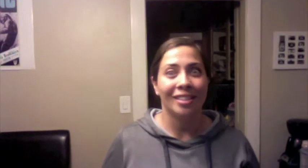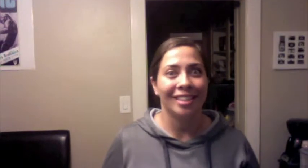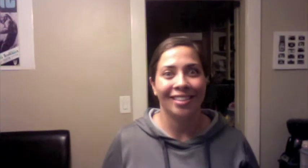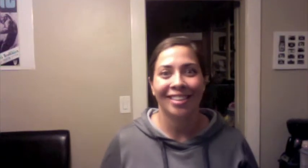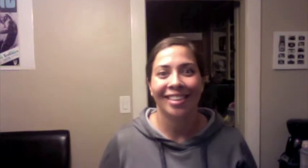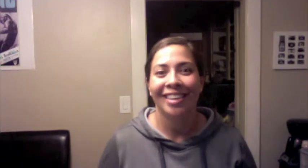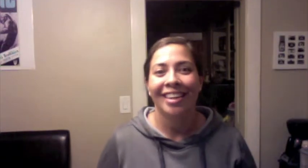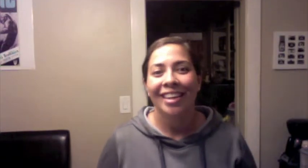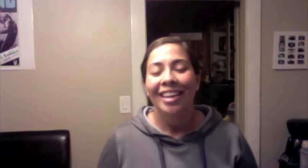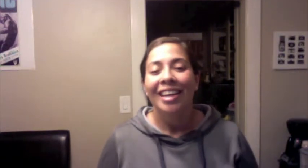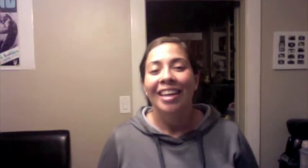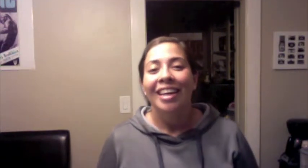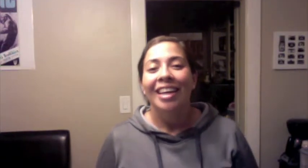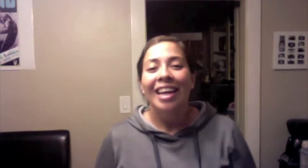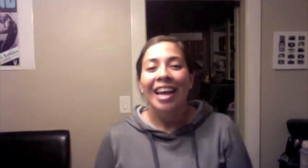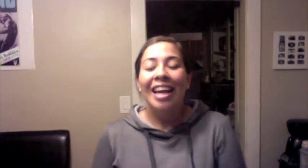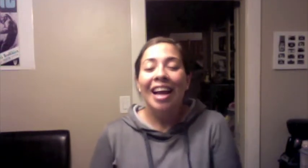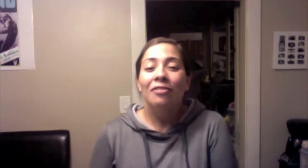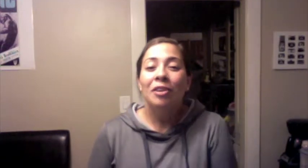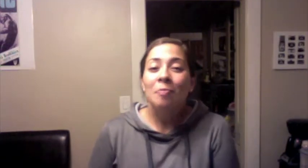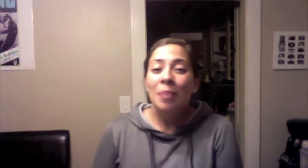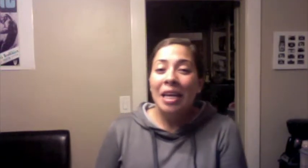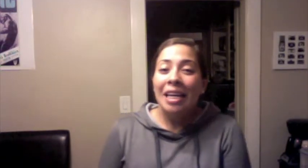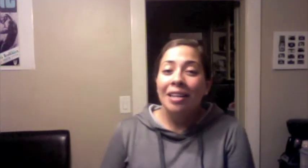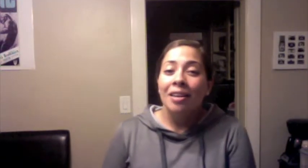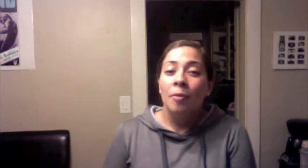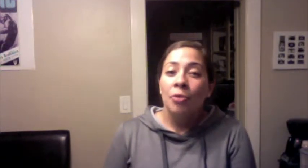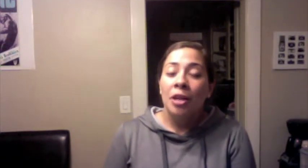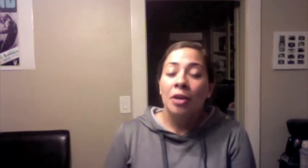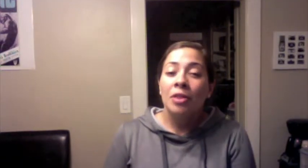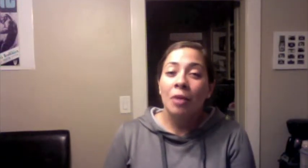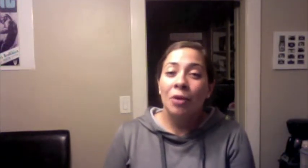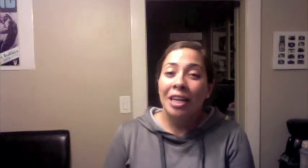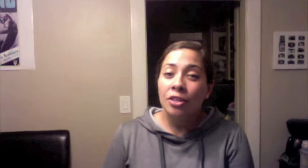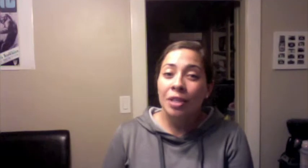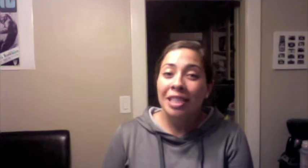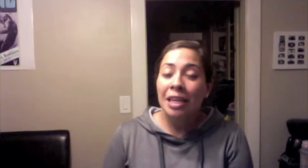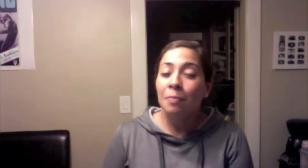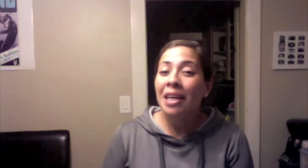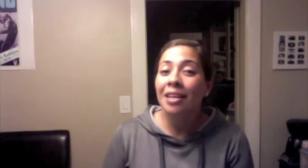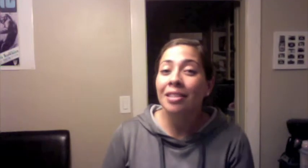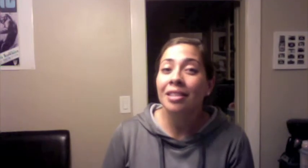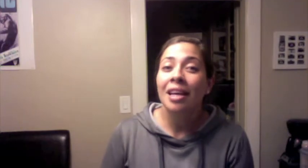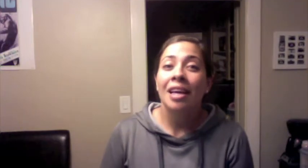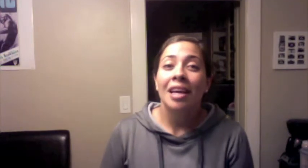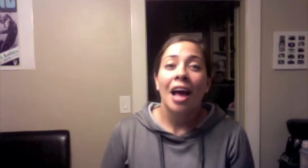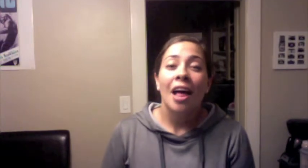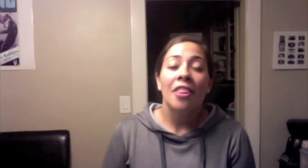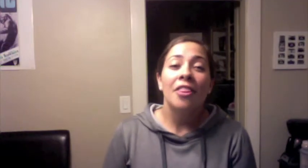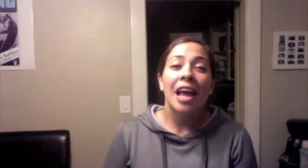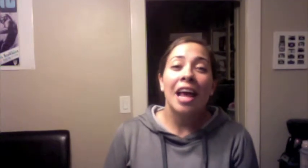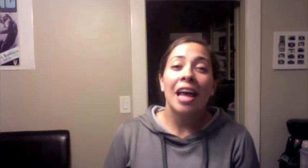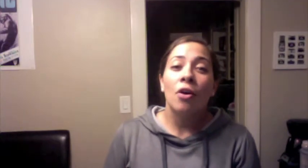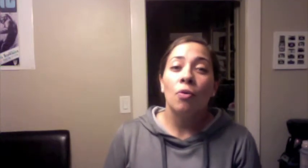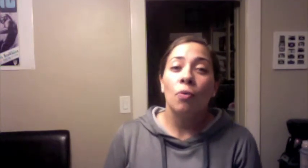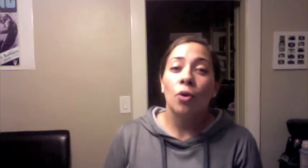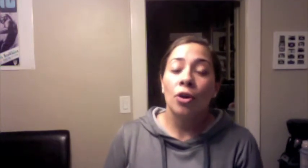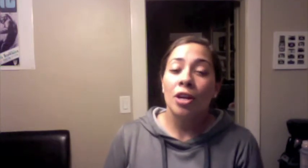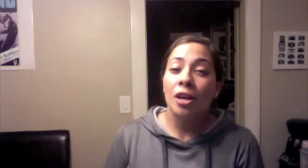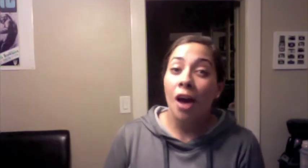here. In Ivy and Bean, they were interesting because they were